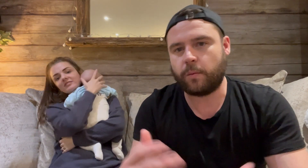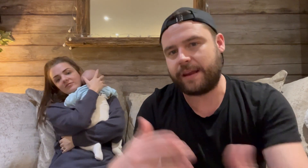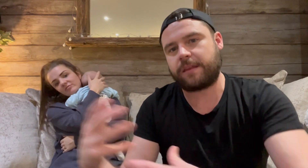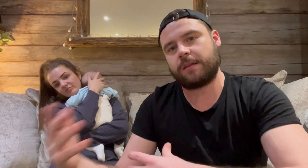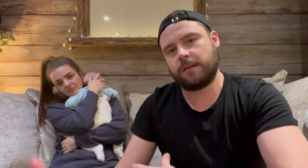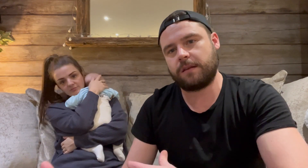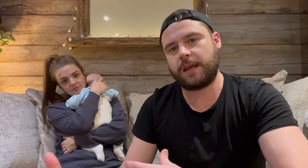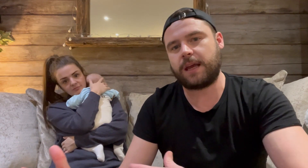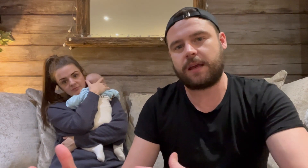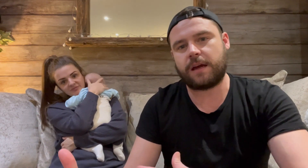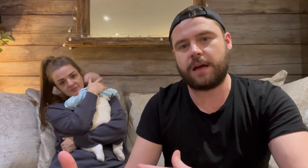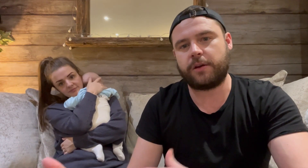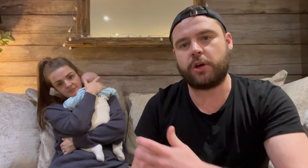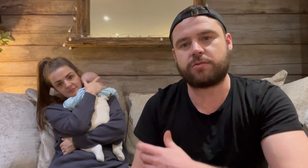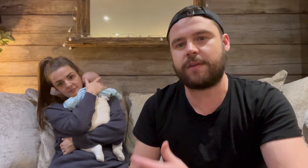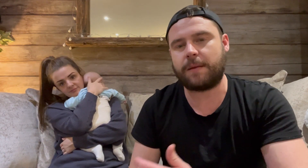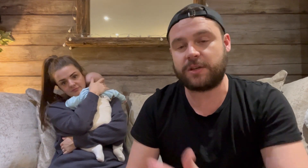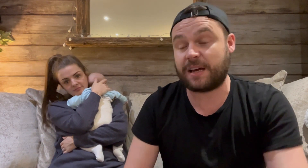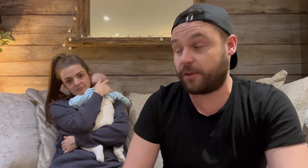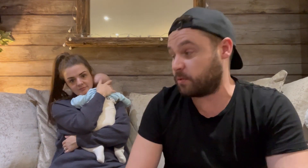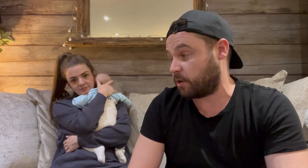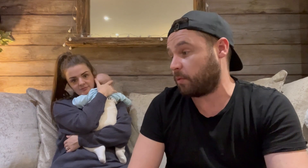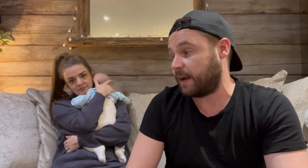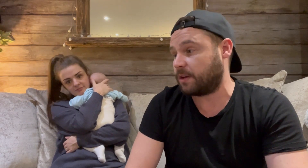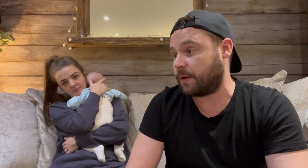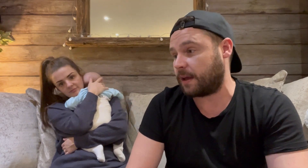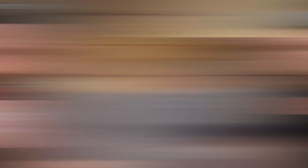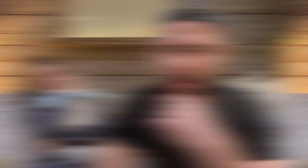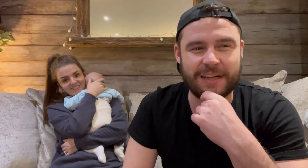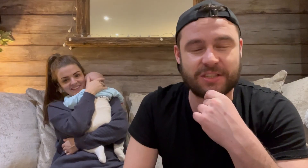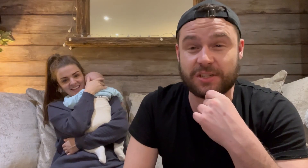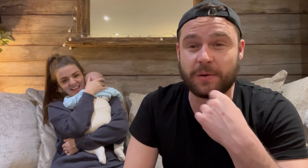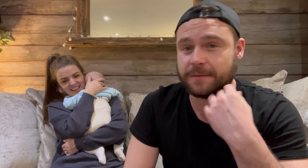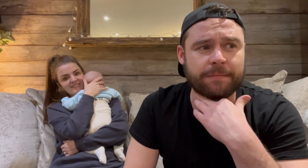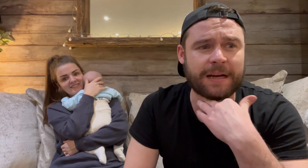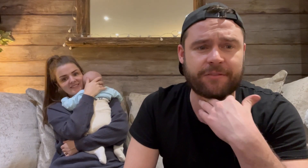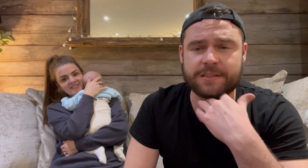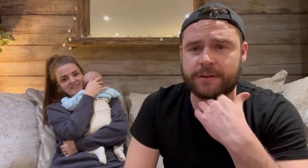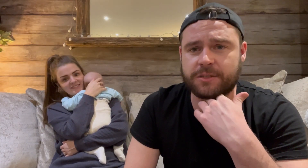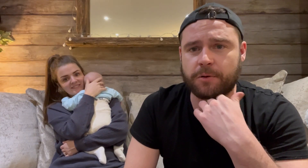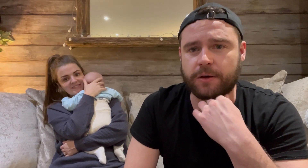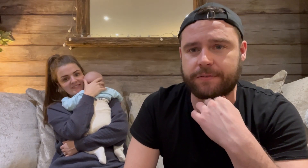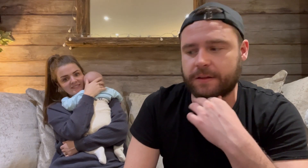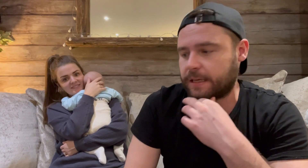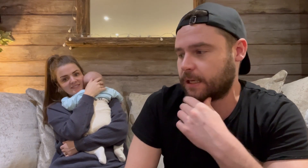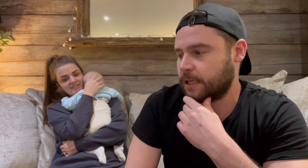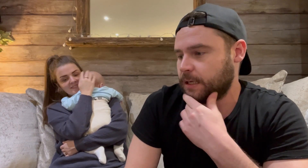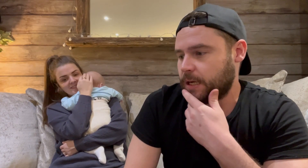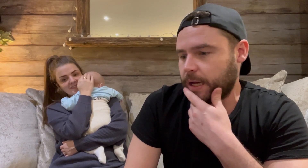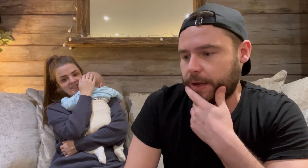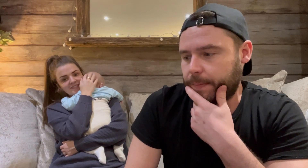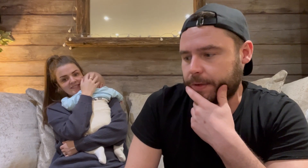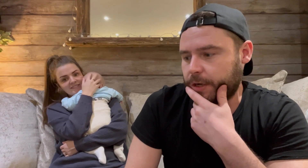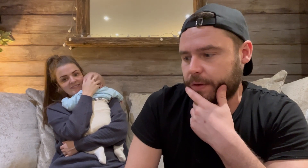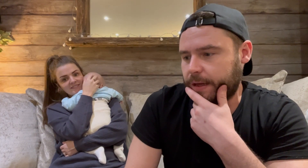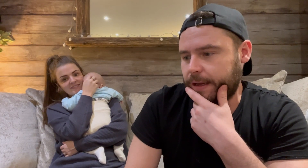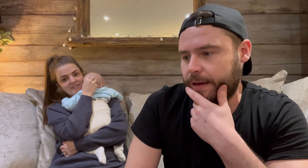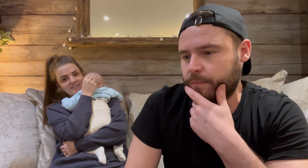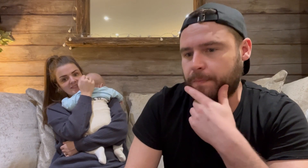with the nursery rhyme, which I thought was a good way of doing it. Well, actually, you know what? My friends are very supportive, and I think, you know, by the